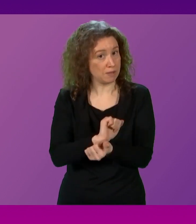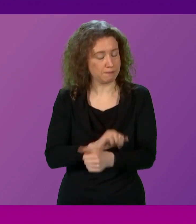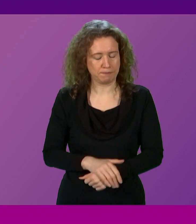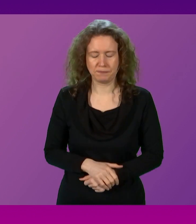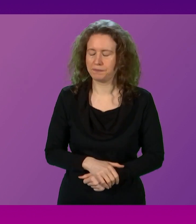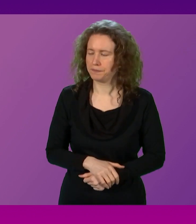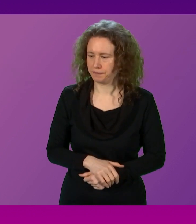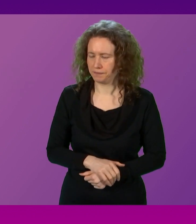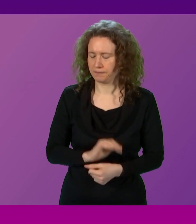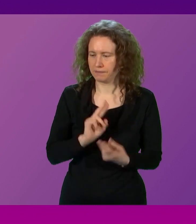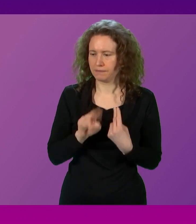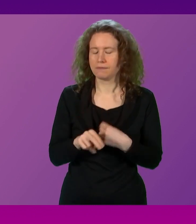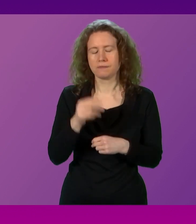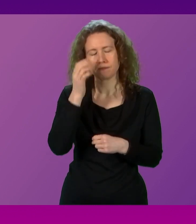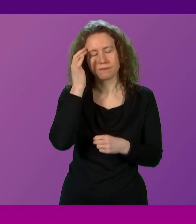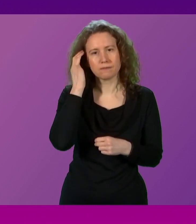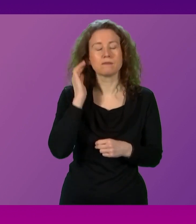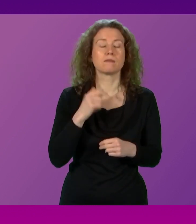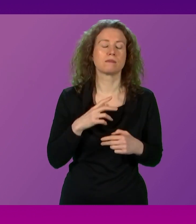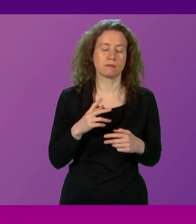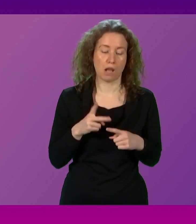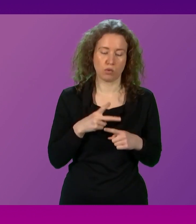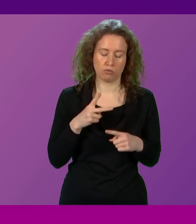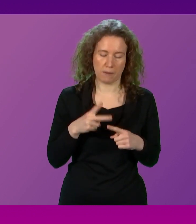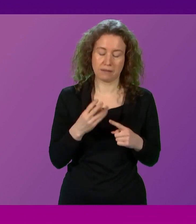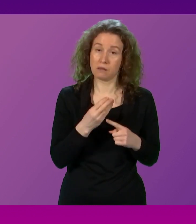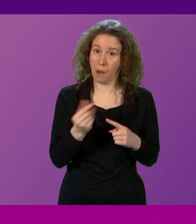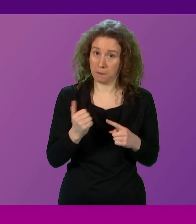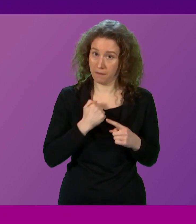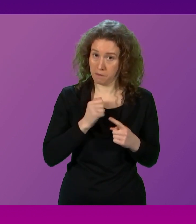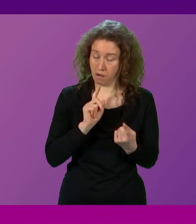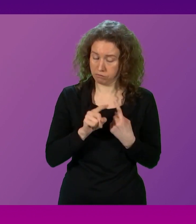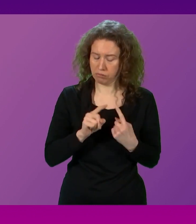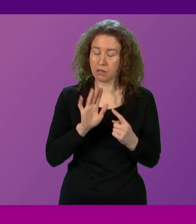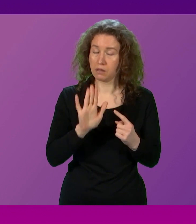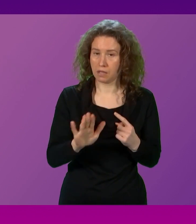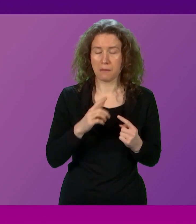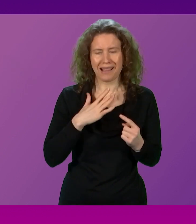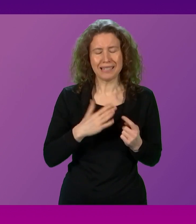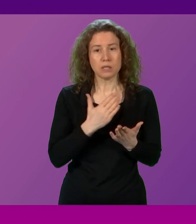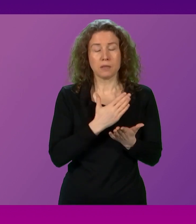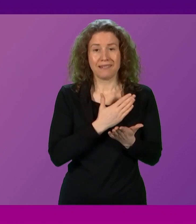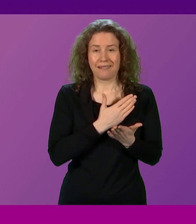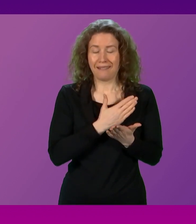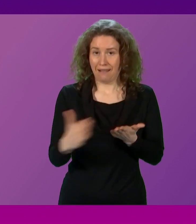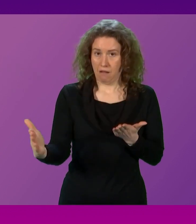I think I'd repeat some of what I've already said. But let me be clear.